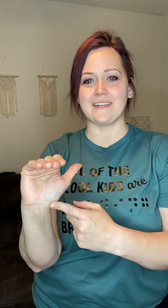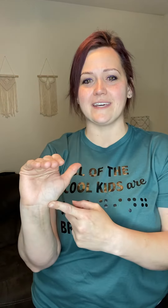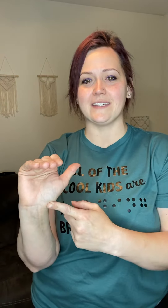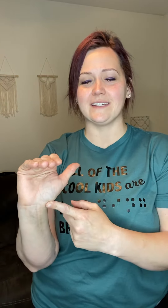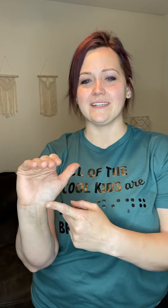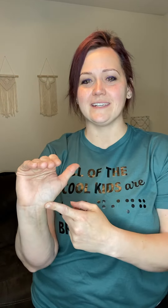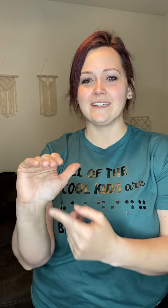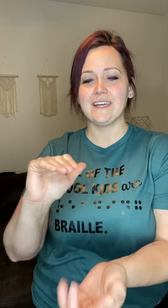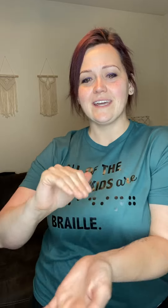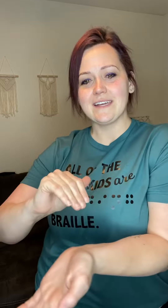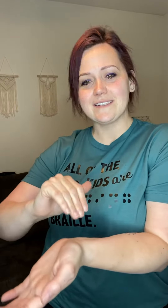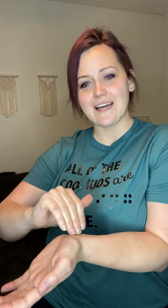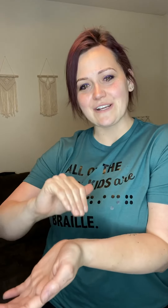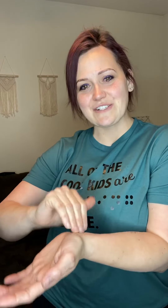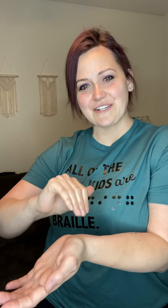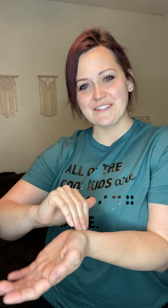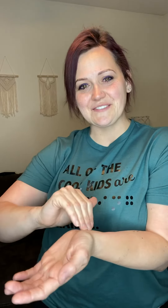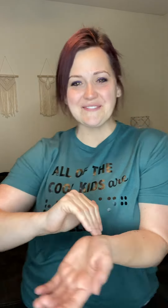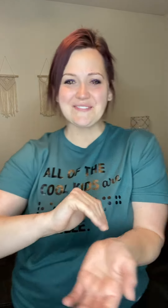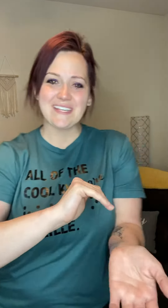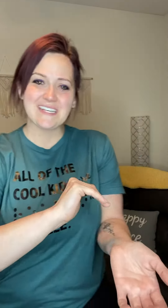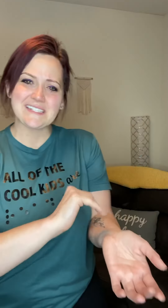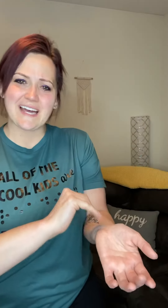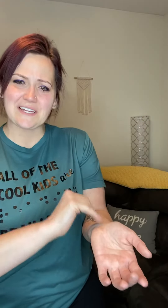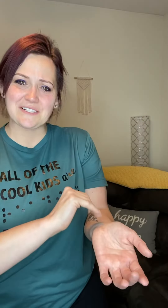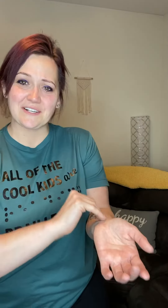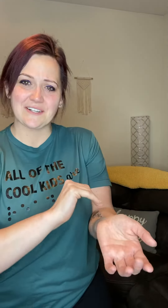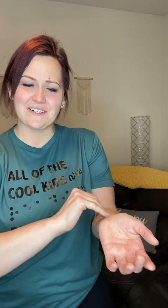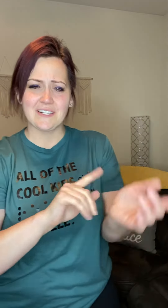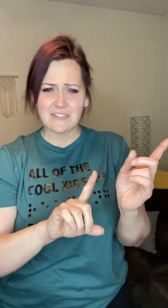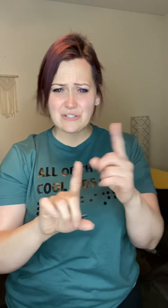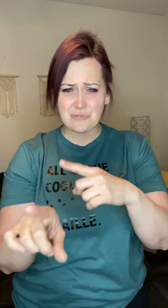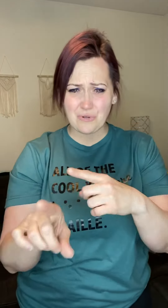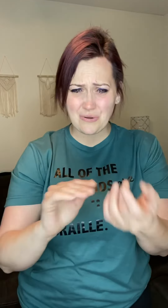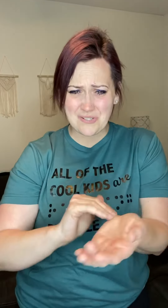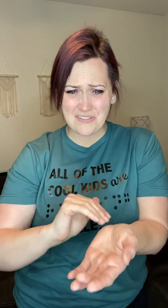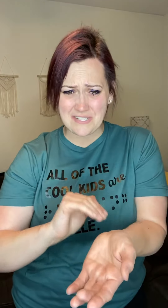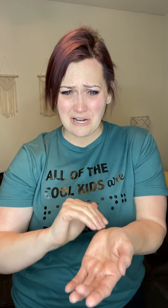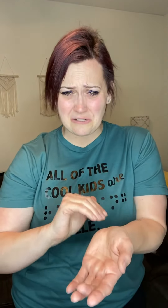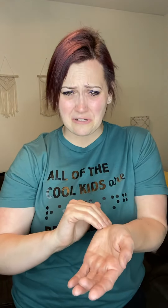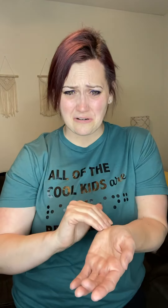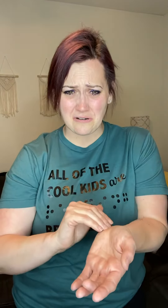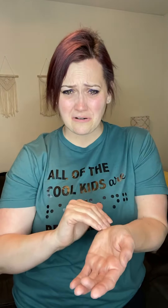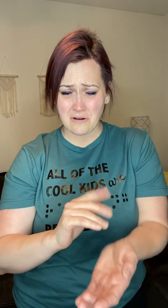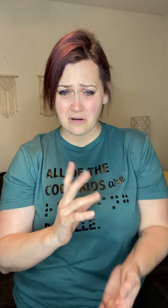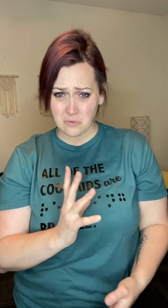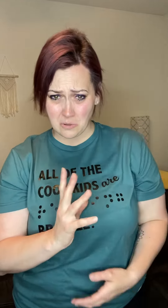it. Doctor. Doctor. Did you go to the doctor? Are you